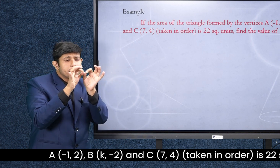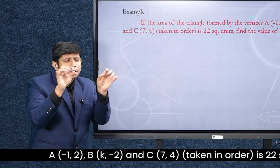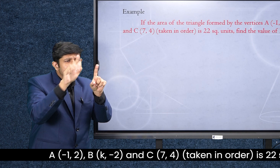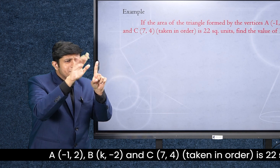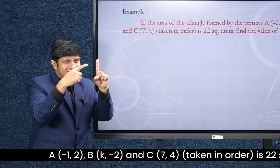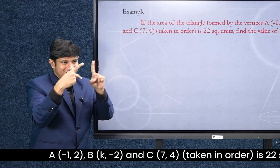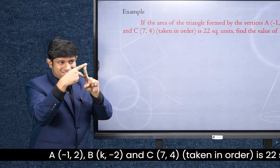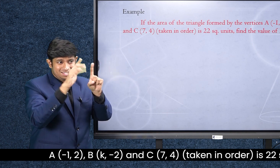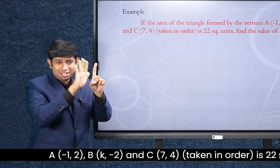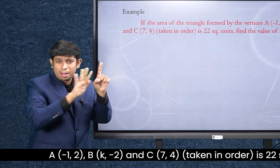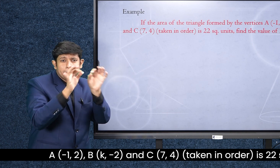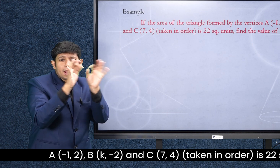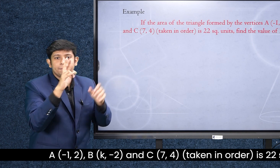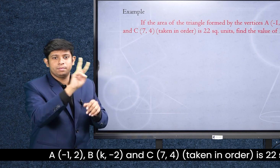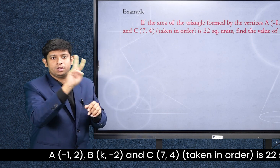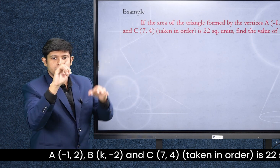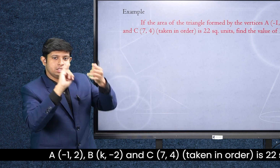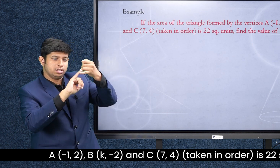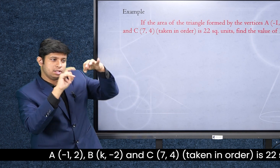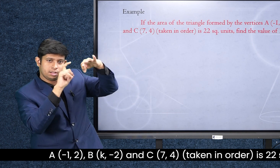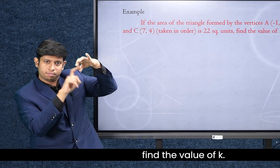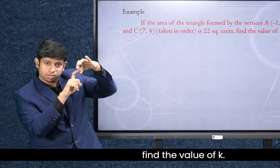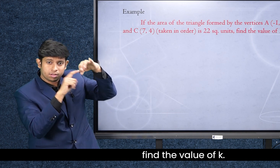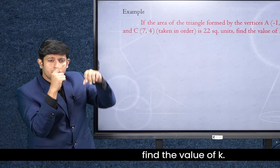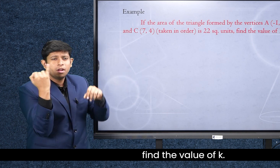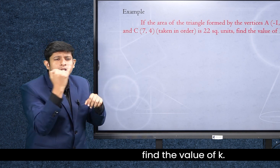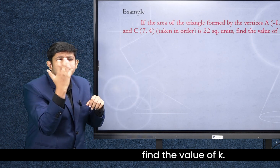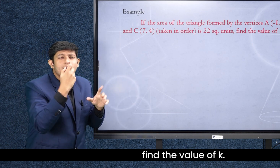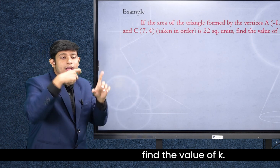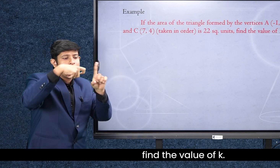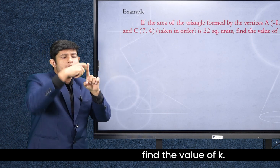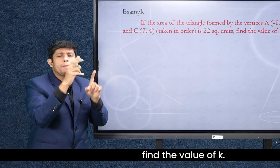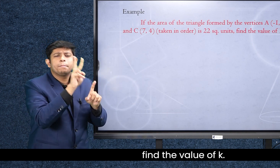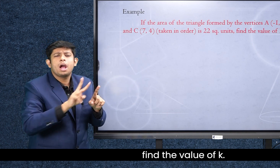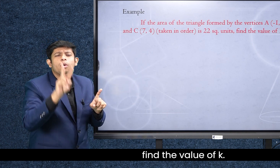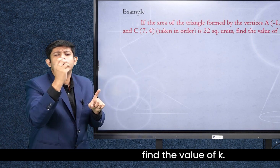is 22 square units. Find the value of k.